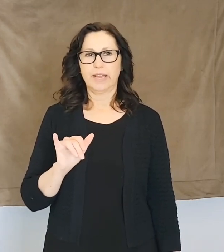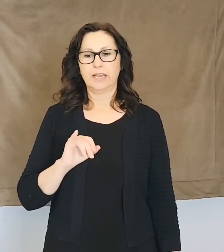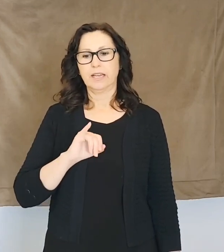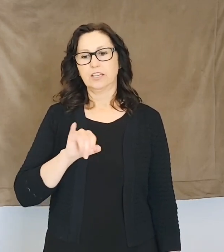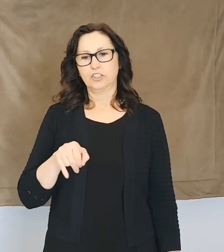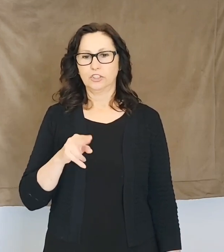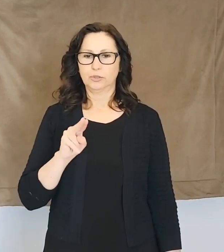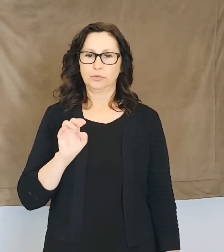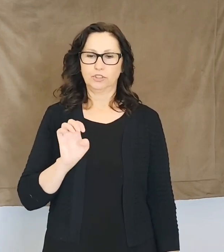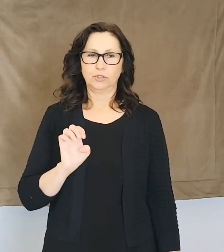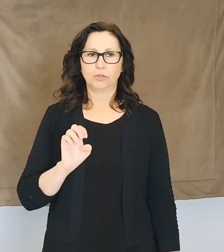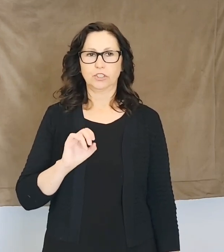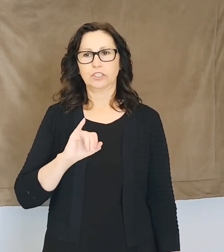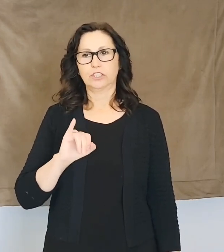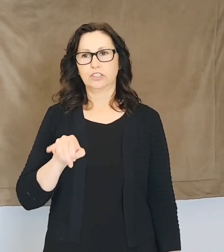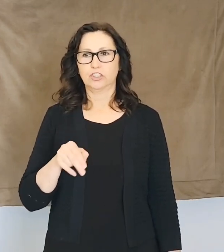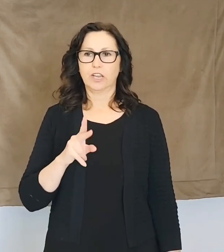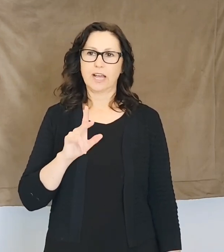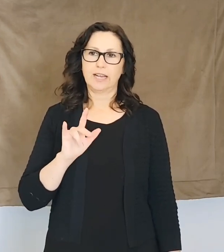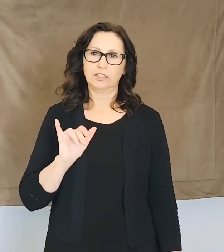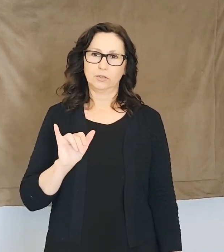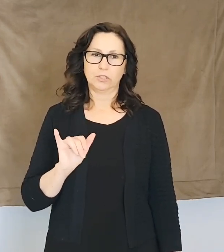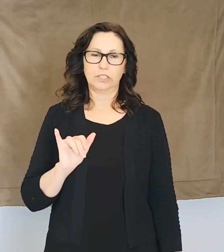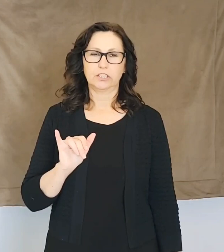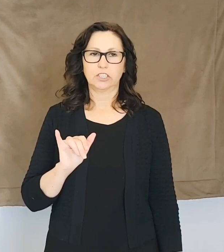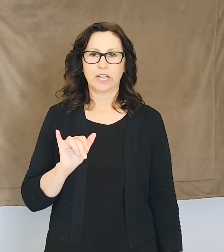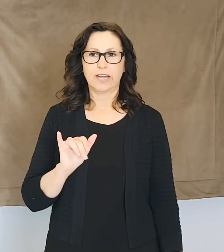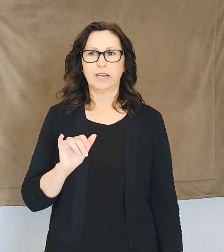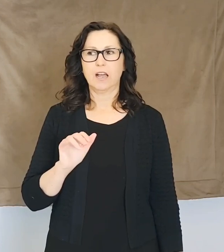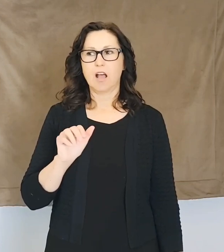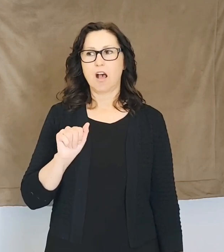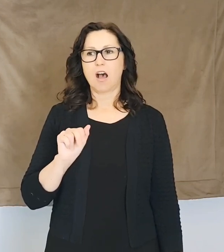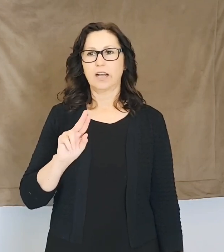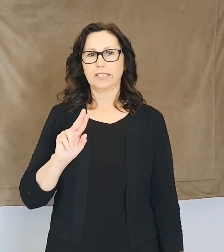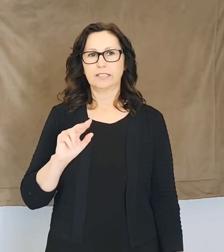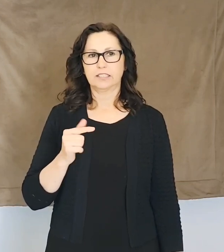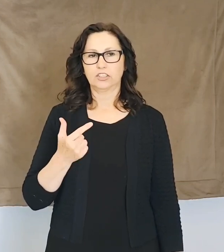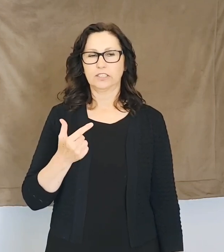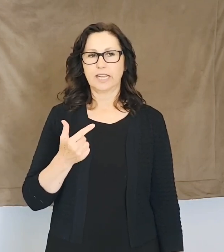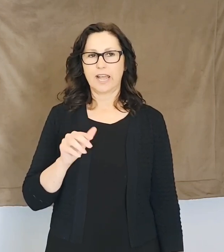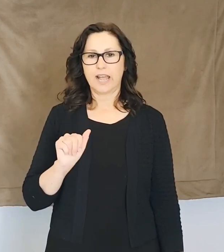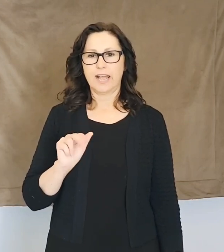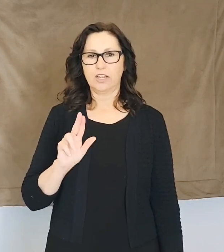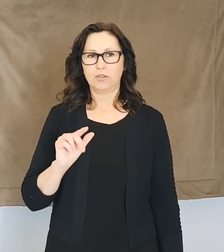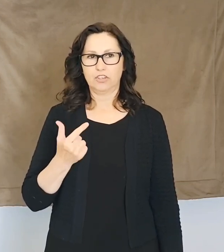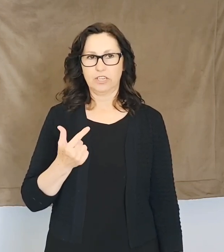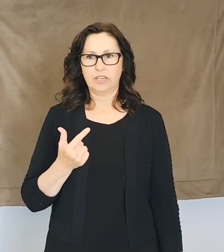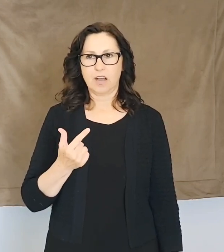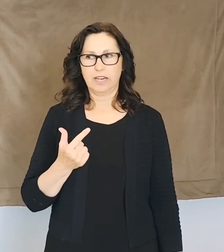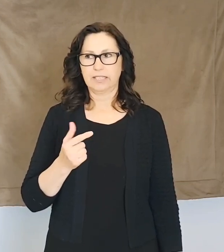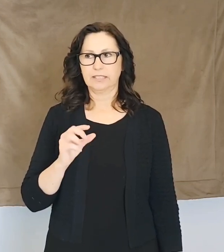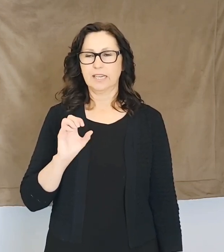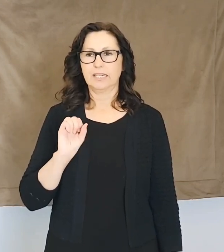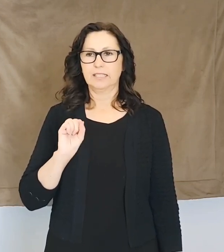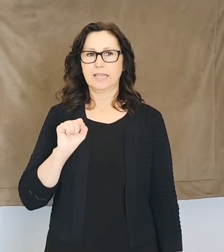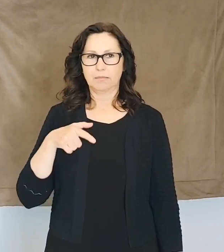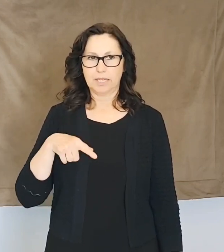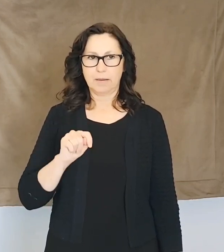May. June, short. July, short July. August is just A-U-G, August,